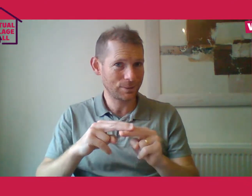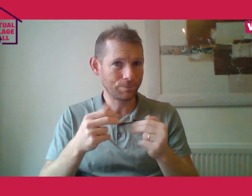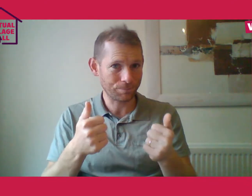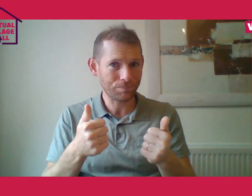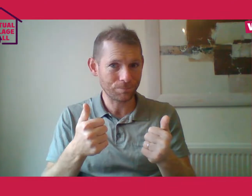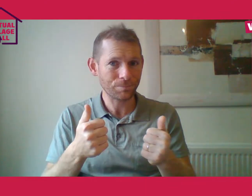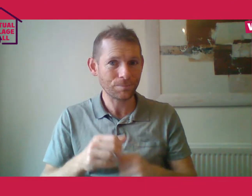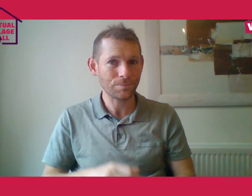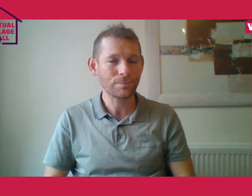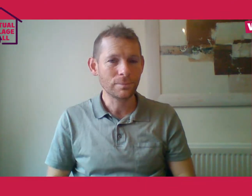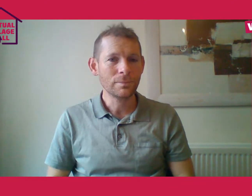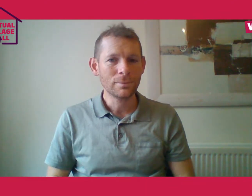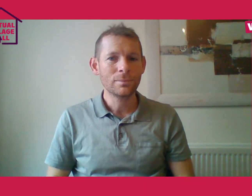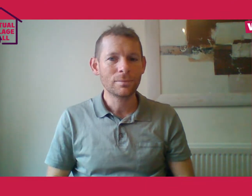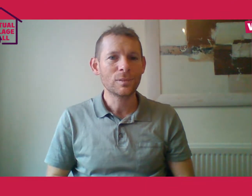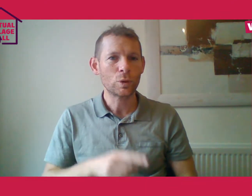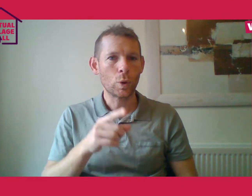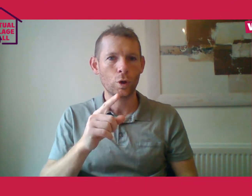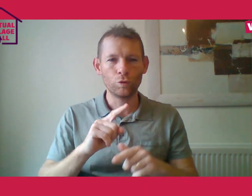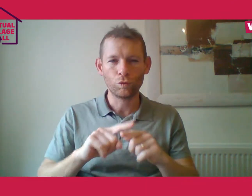Okay, so that's a recap on our family signs.